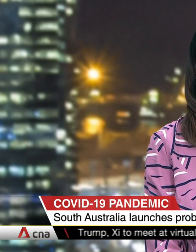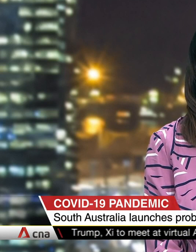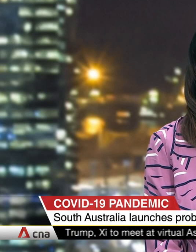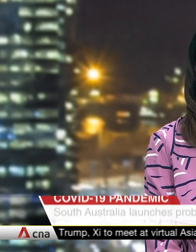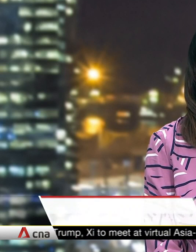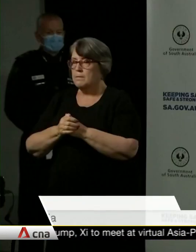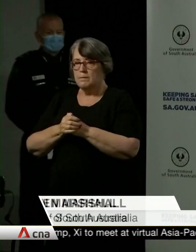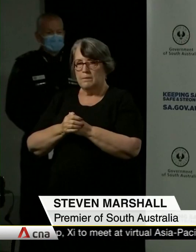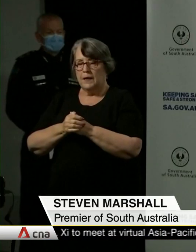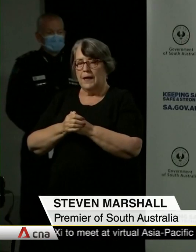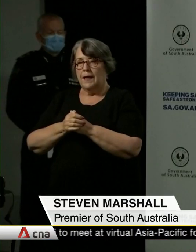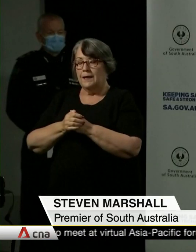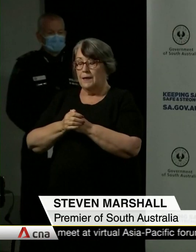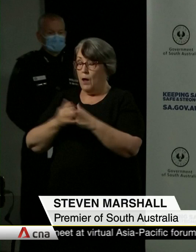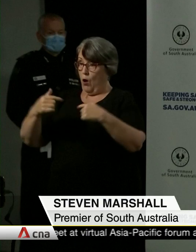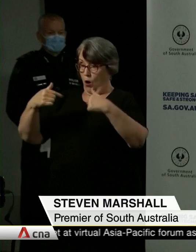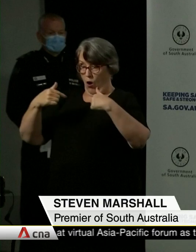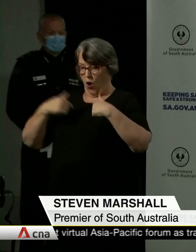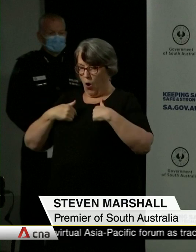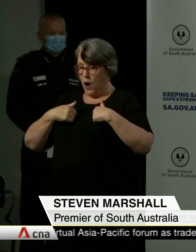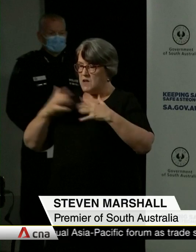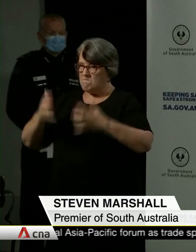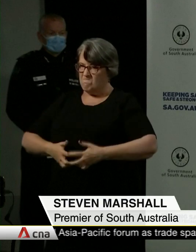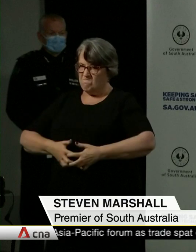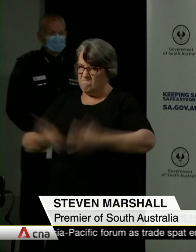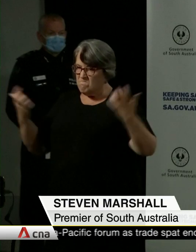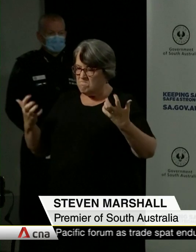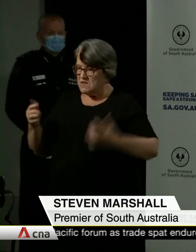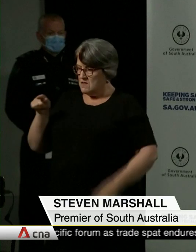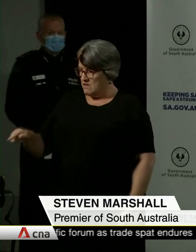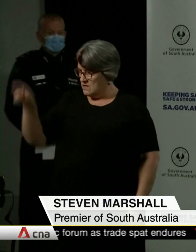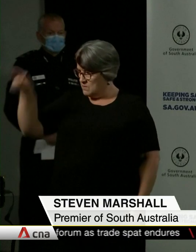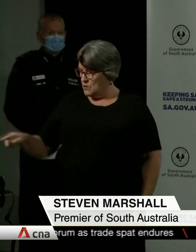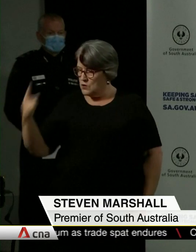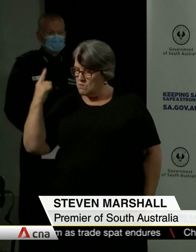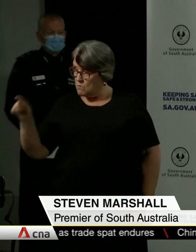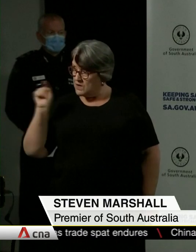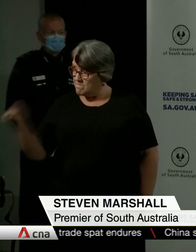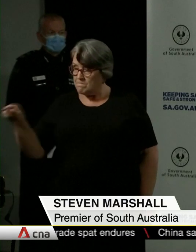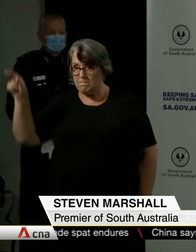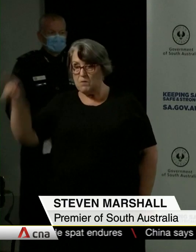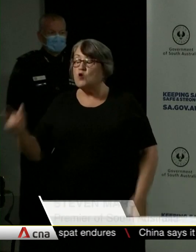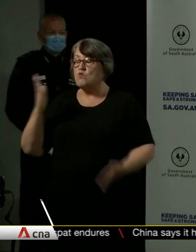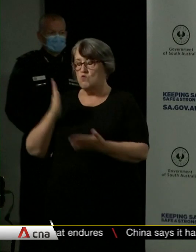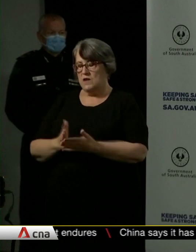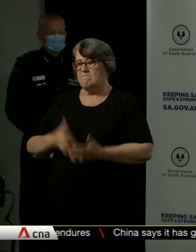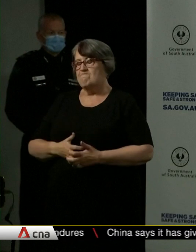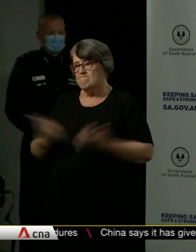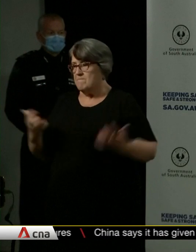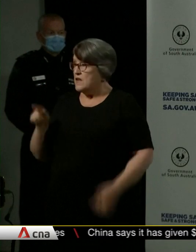colleague. To say that I am fuming about the actions of this individual is an absolute understatement.